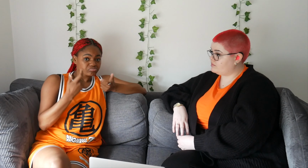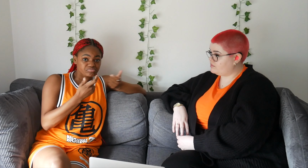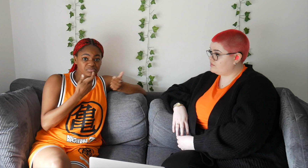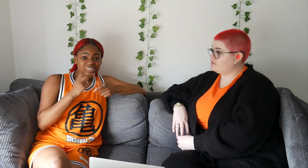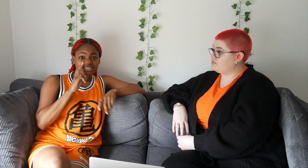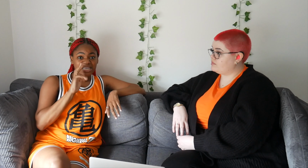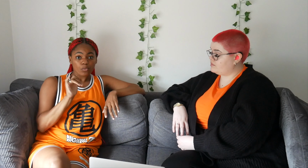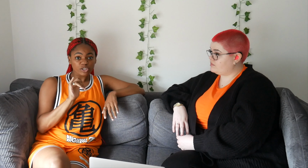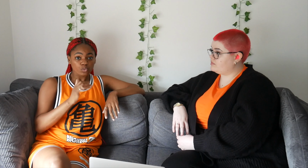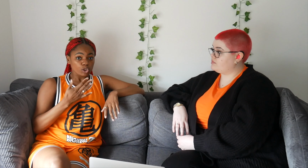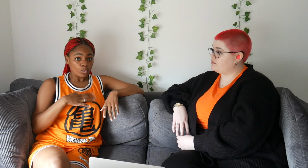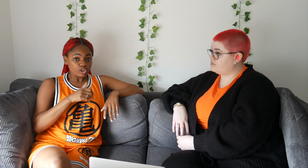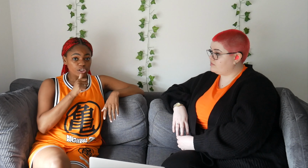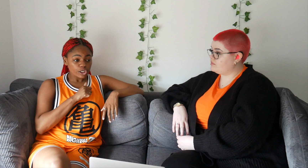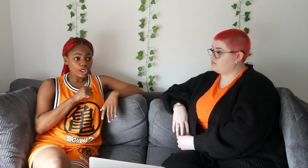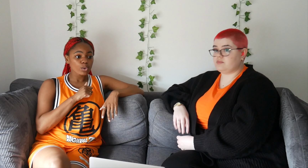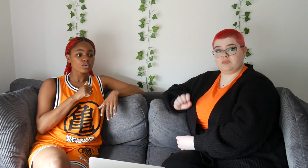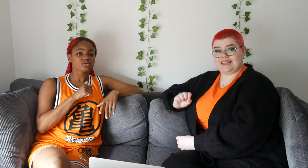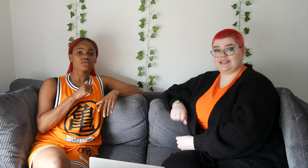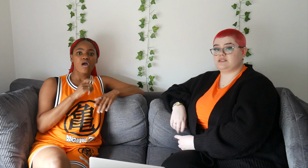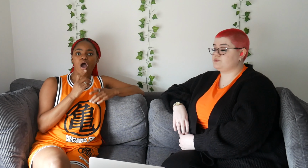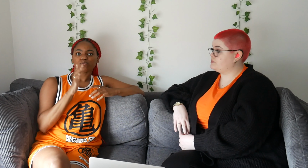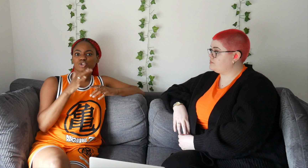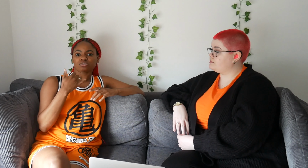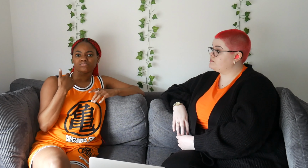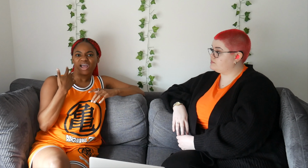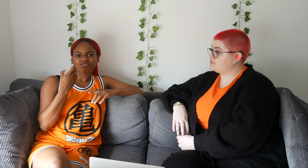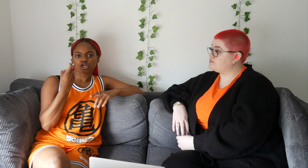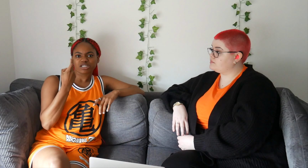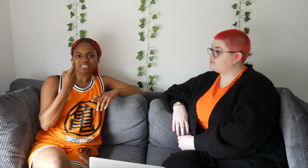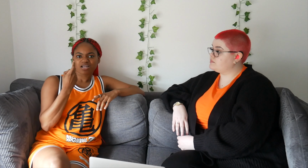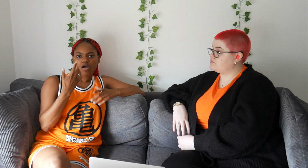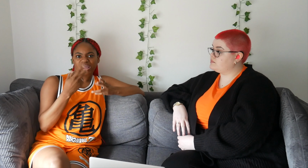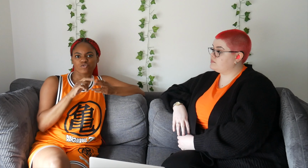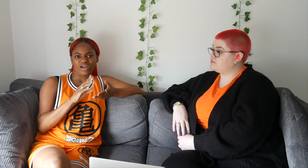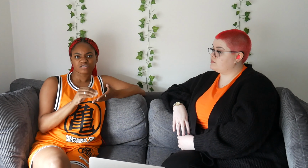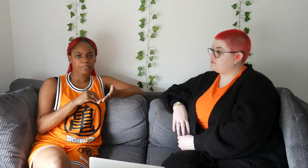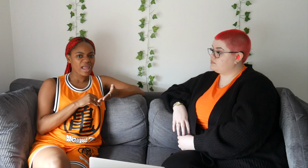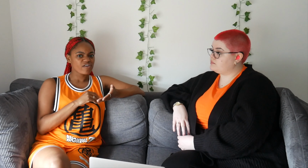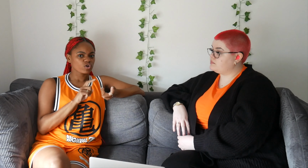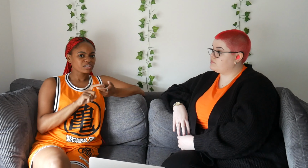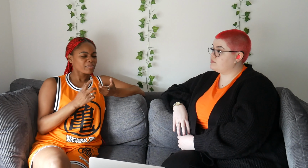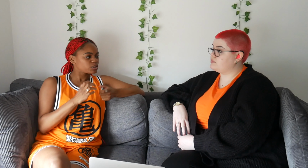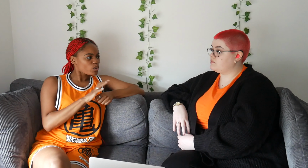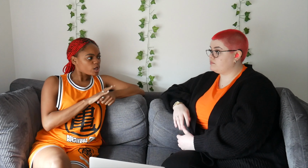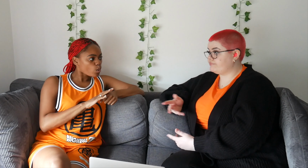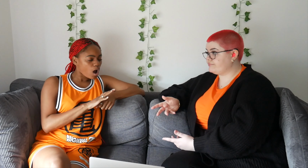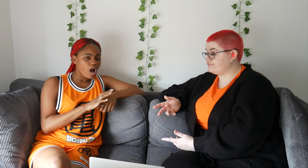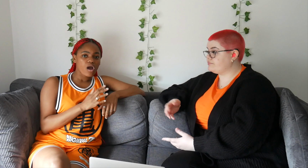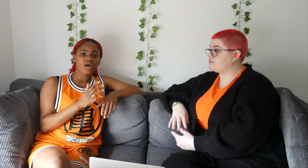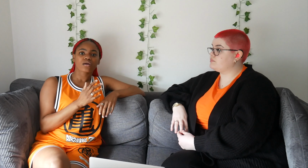and see which one you want to use. Yes. Just have to consider cost depending on where you live in.